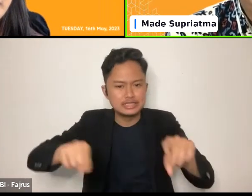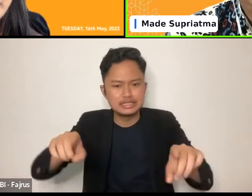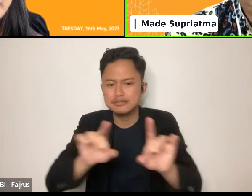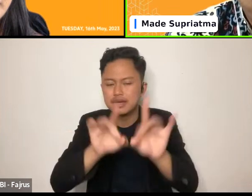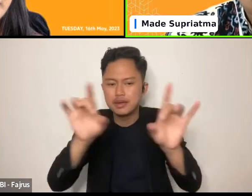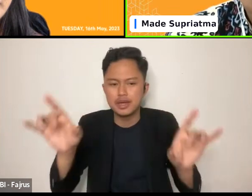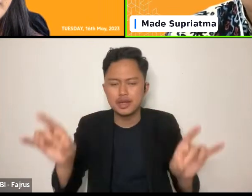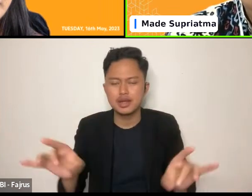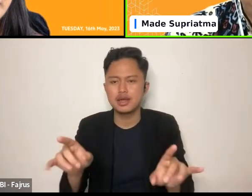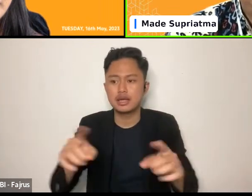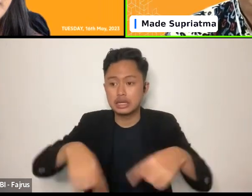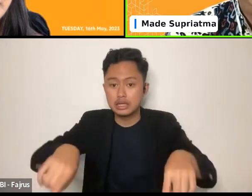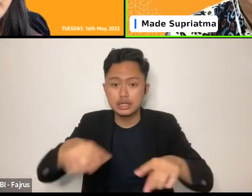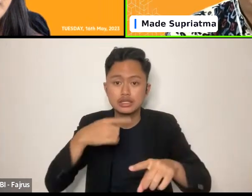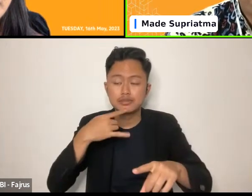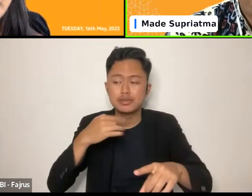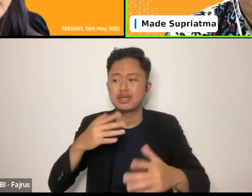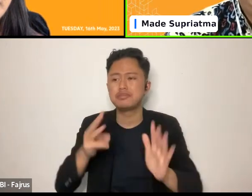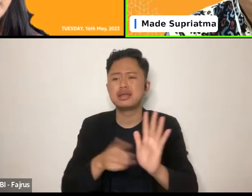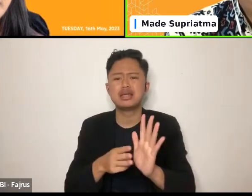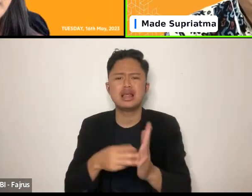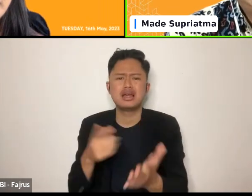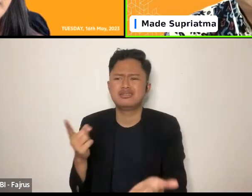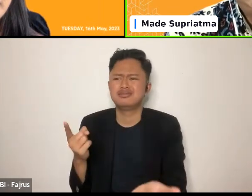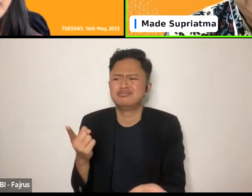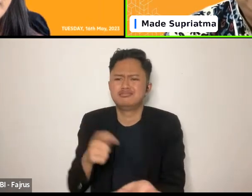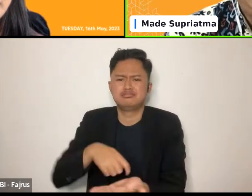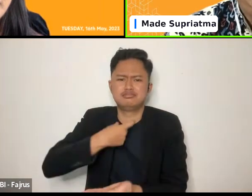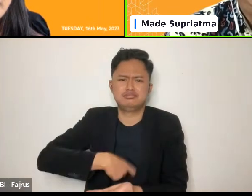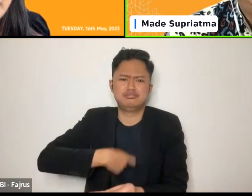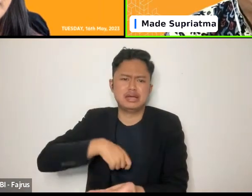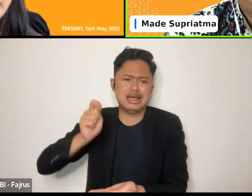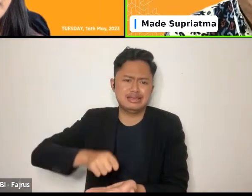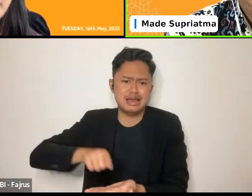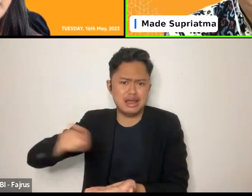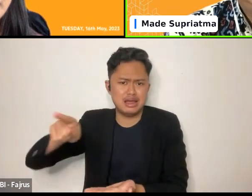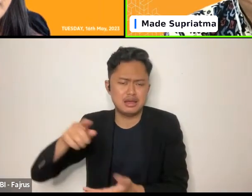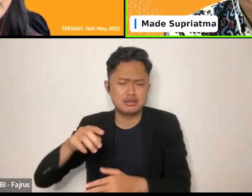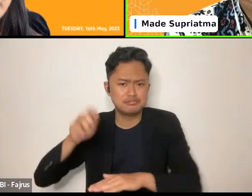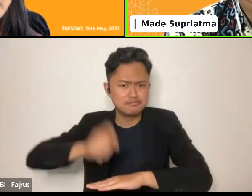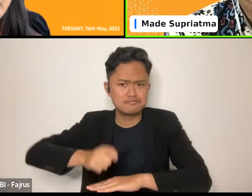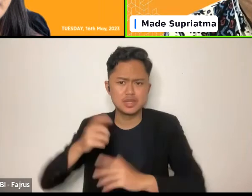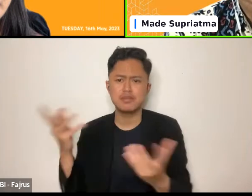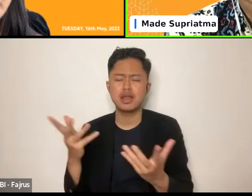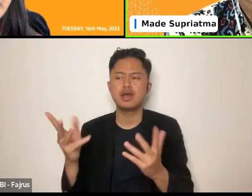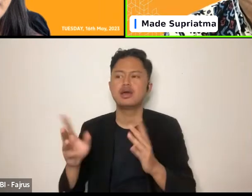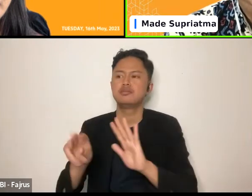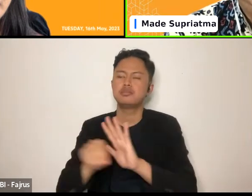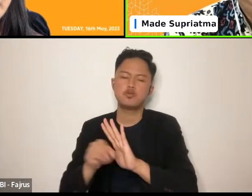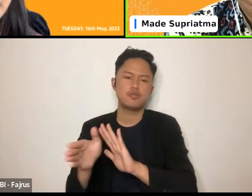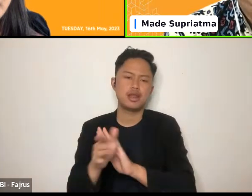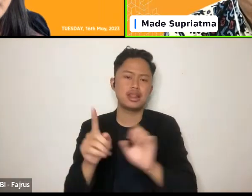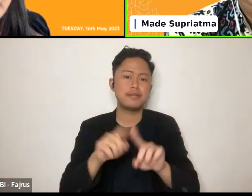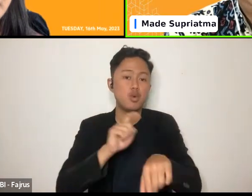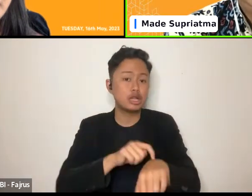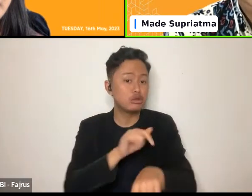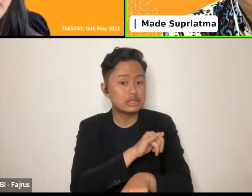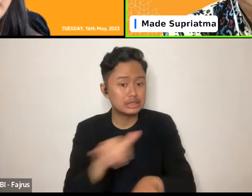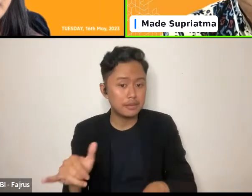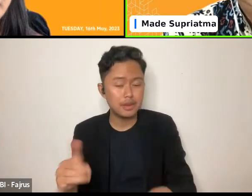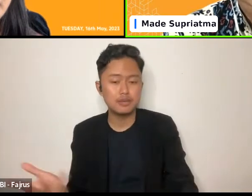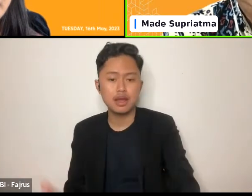it's become a thorny issues for West Papua. But at the same time, I think uh,